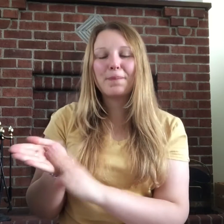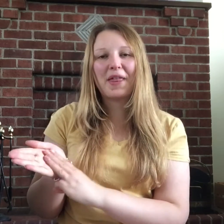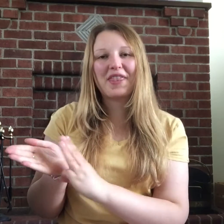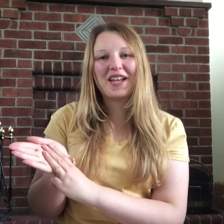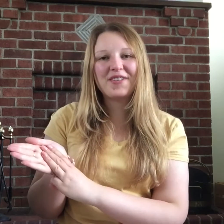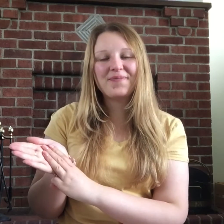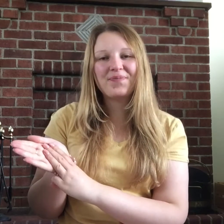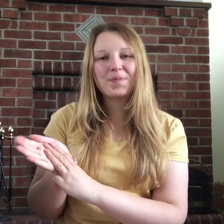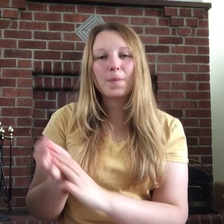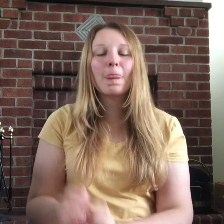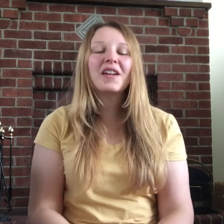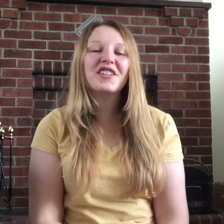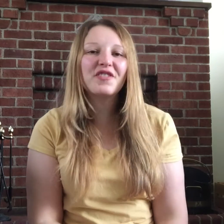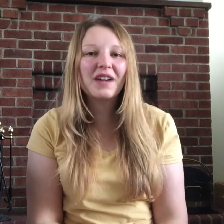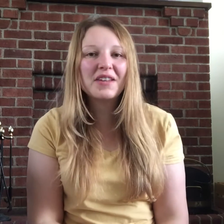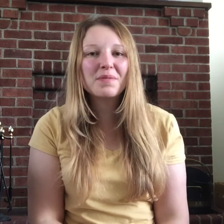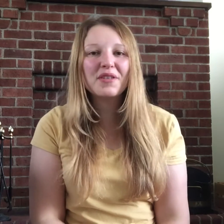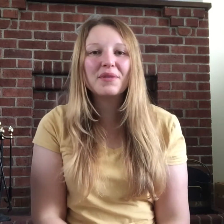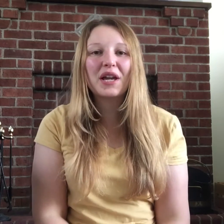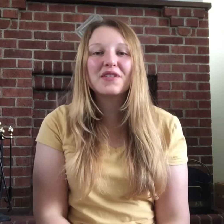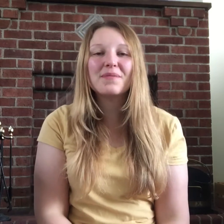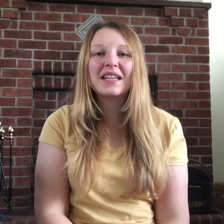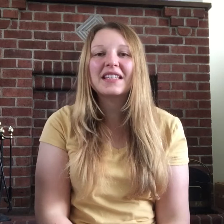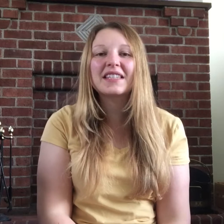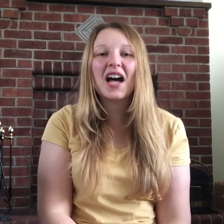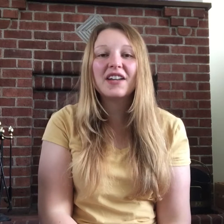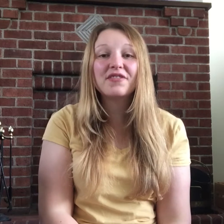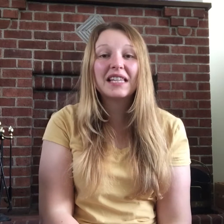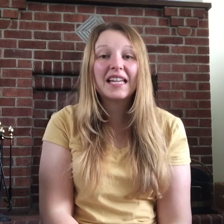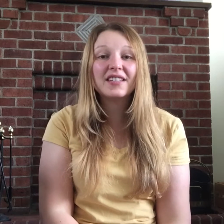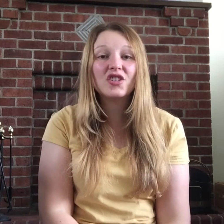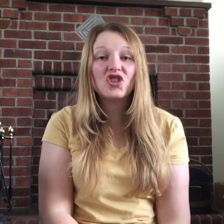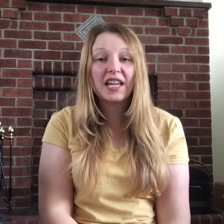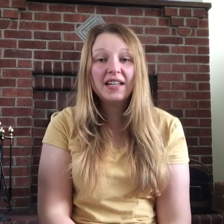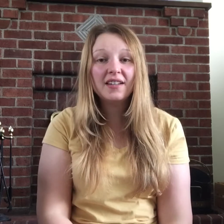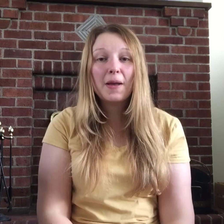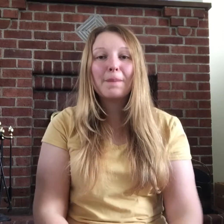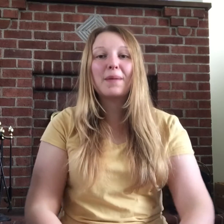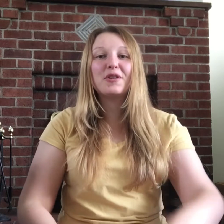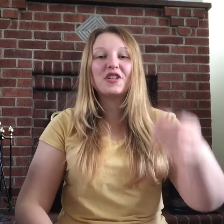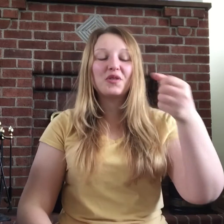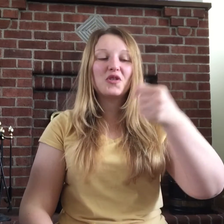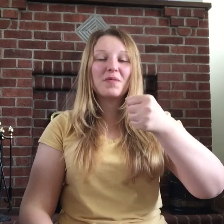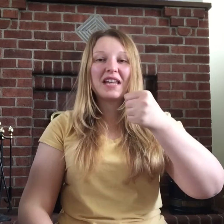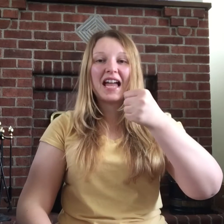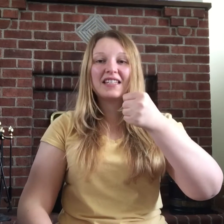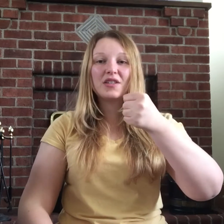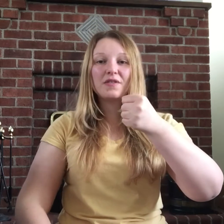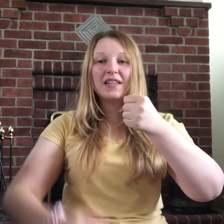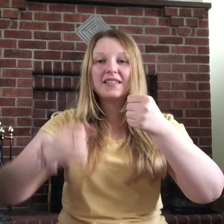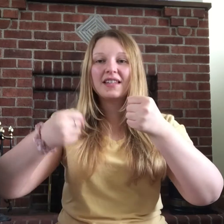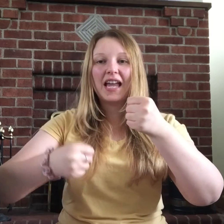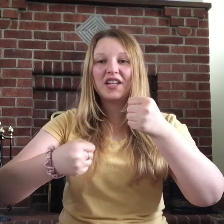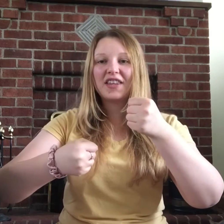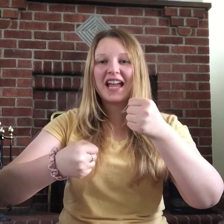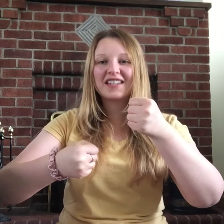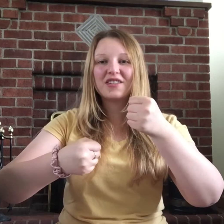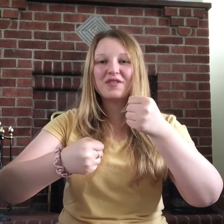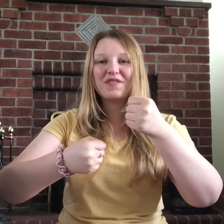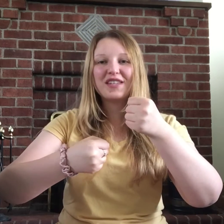Grandmother. So for grandmother, we're going to make the sign for the letter G by putting your dominant hand into a fist and your other hand into a fist,